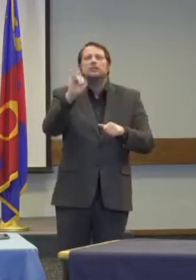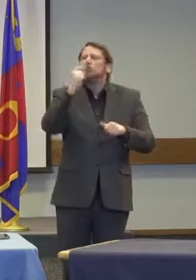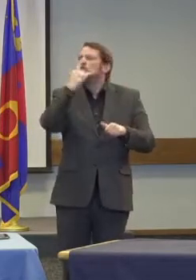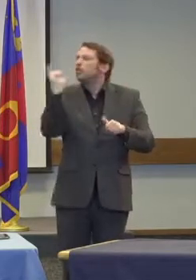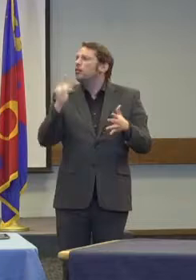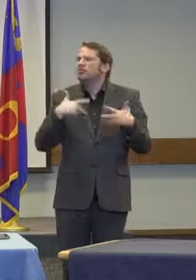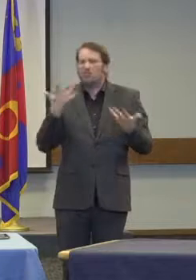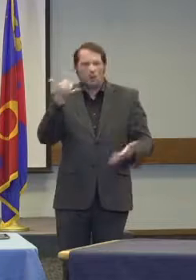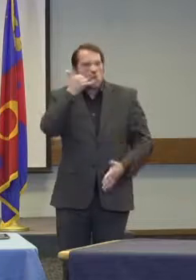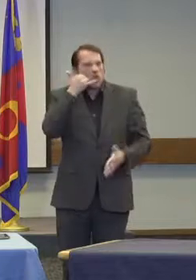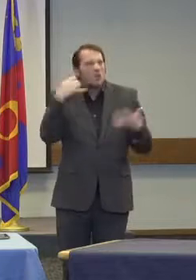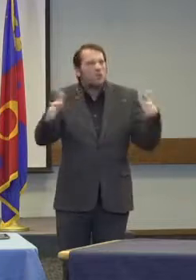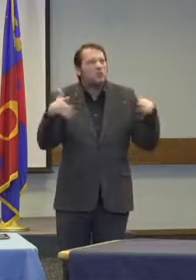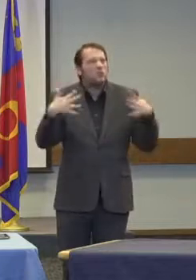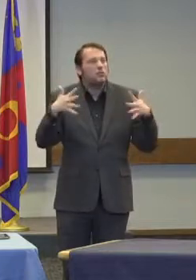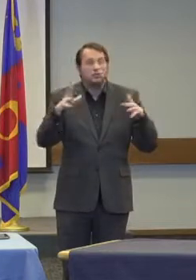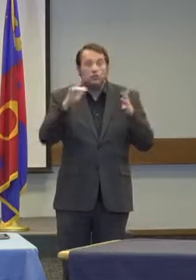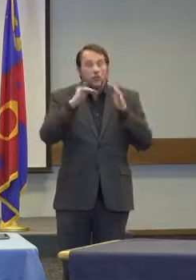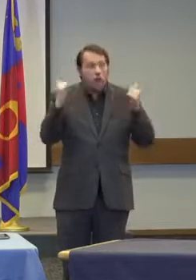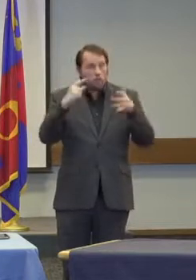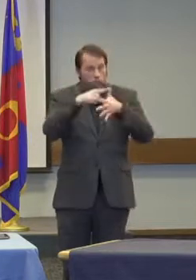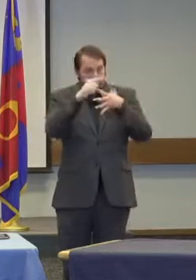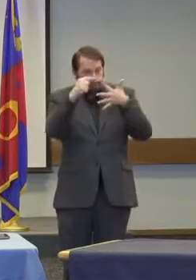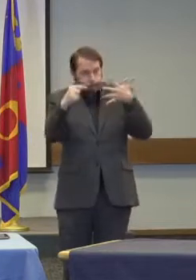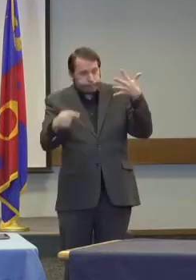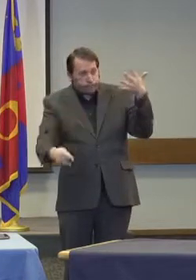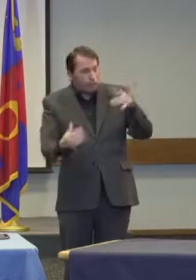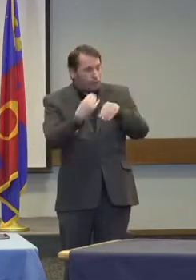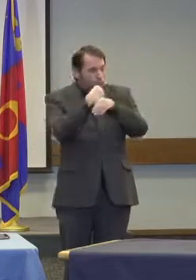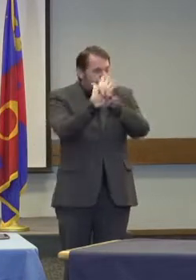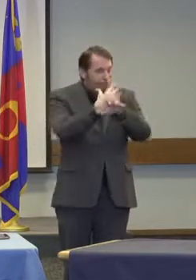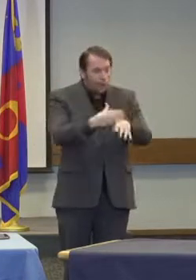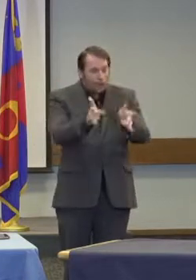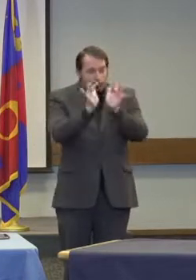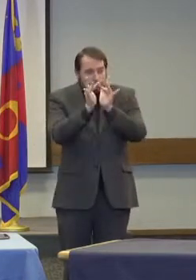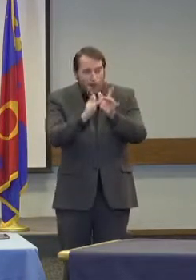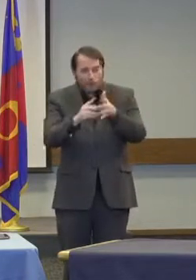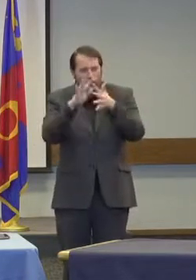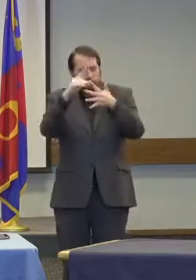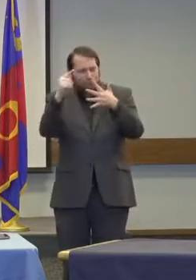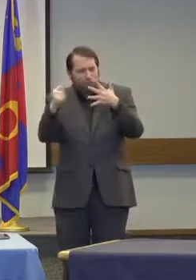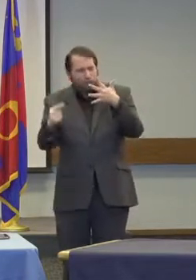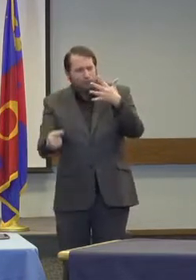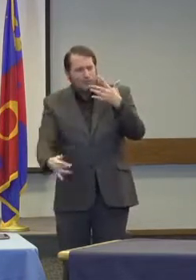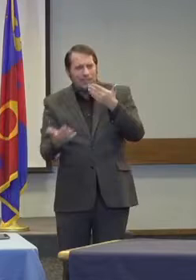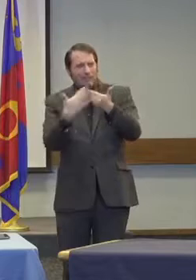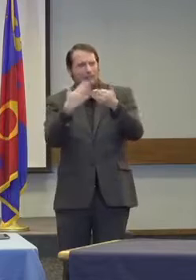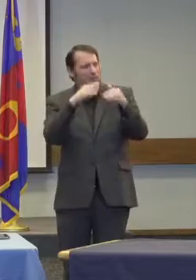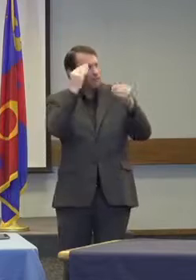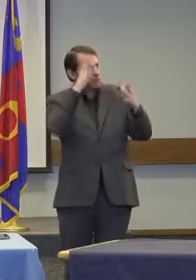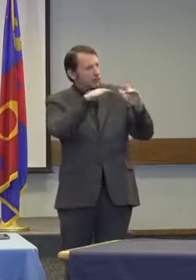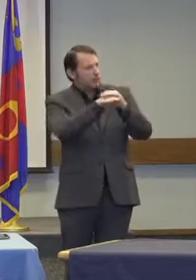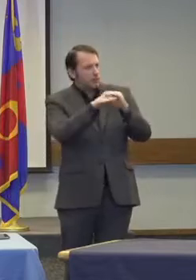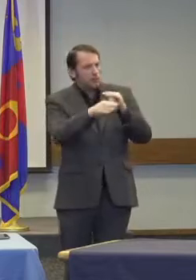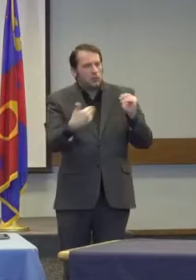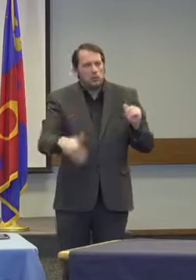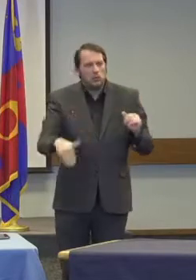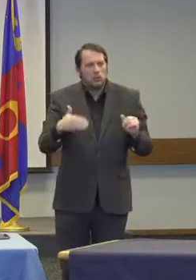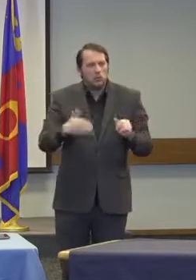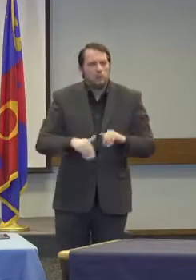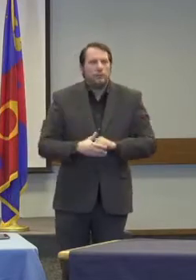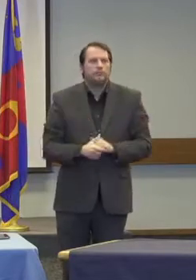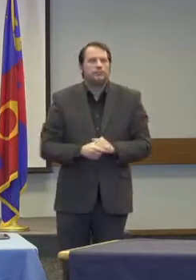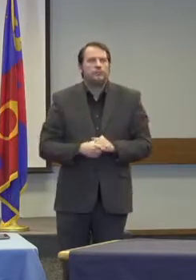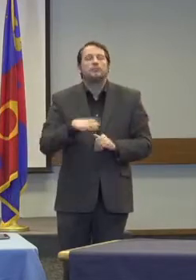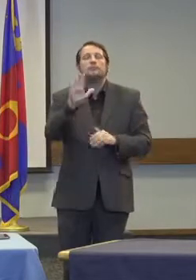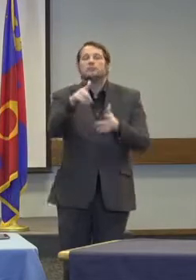things we normally want to do, but you just have to do it over video. Wash your hands well and often. Don't touch your face when